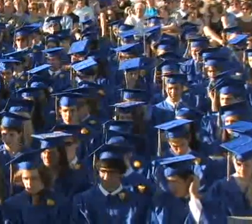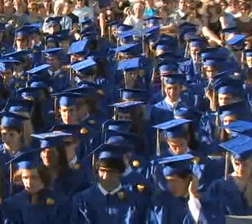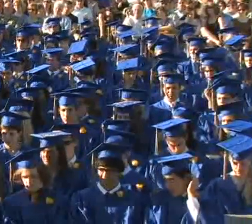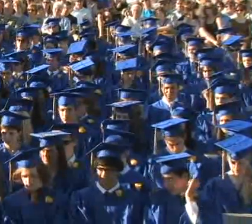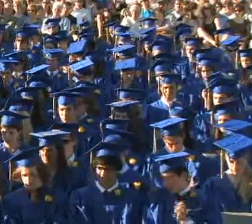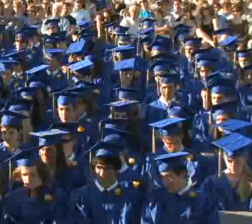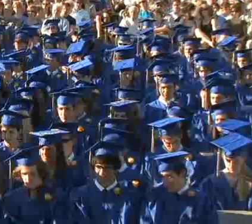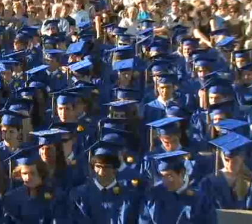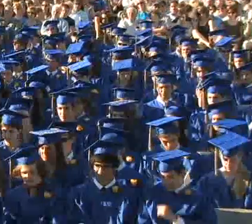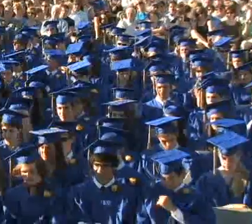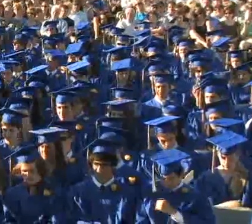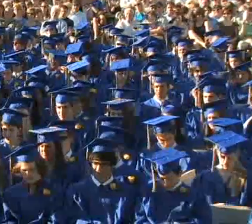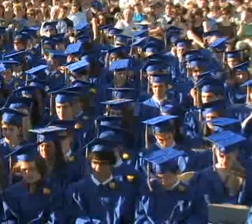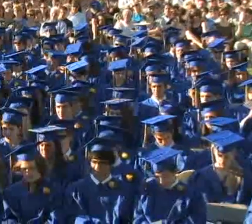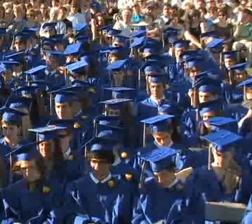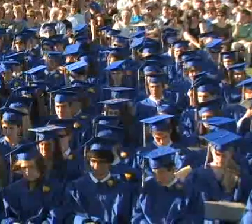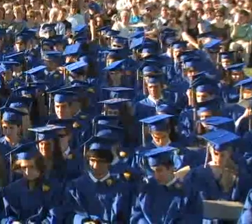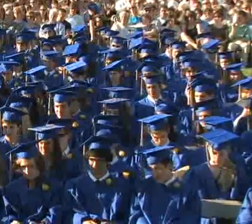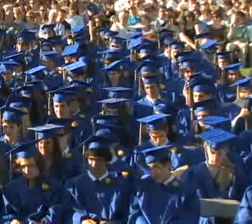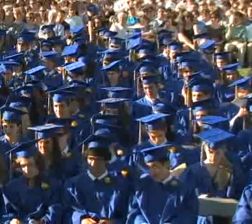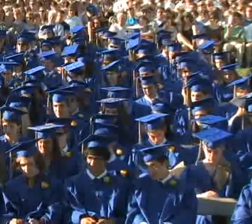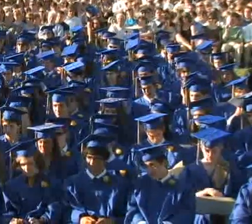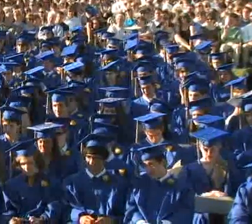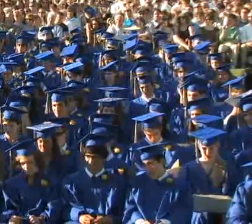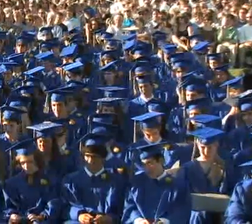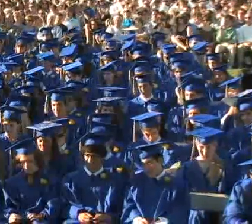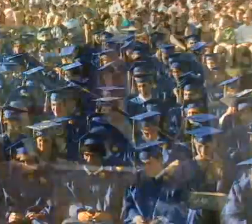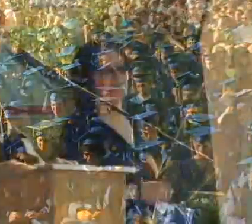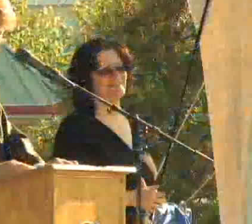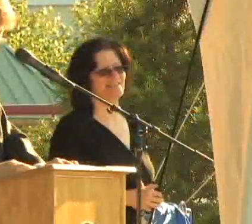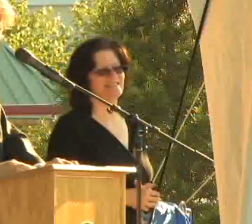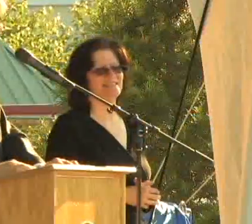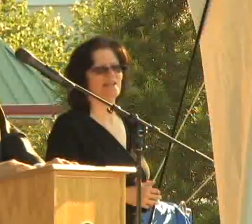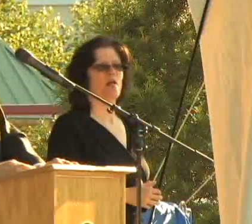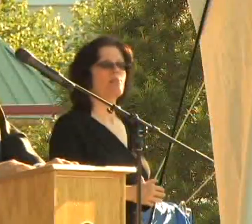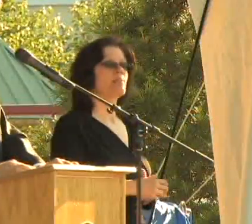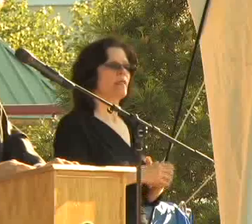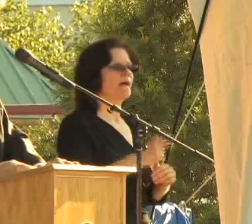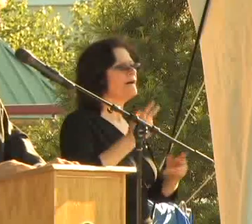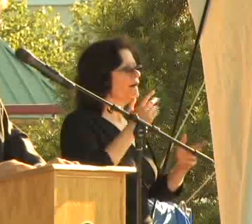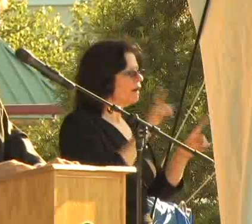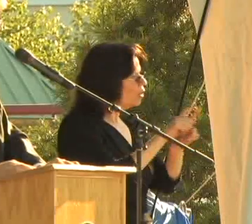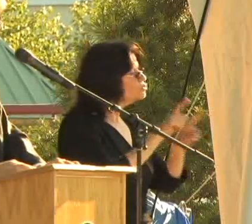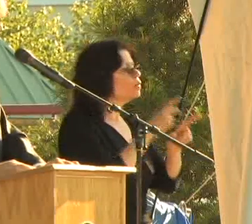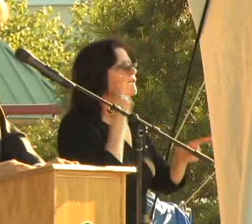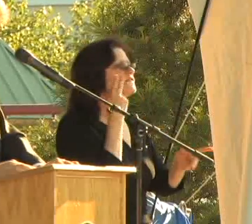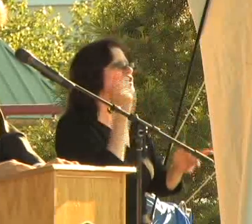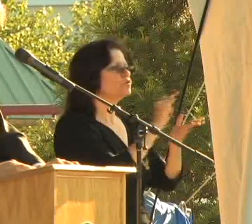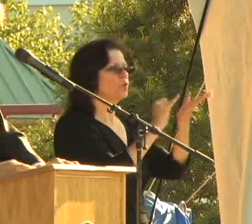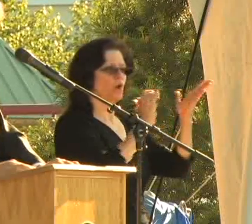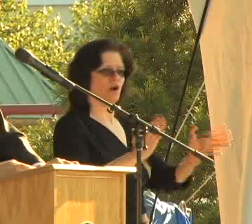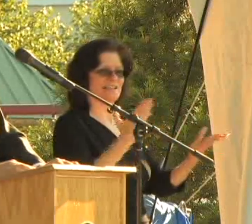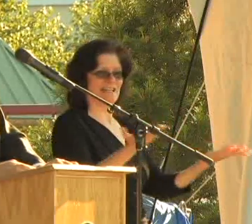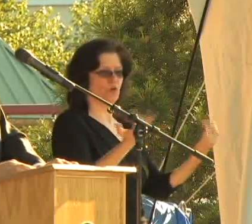take care of me after my next basketball game. There are visual artists here today whose